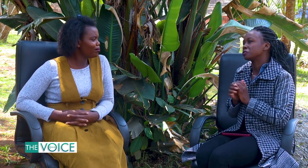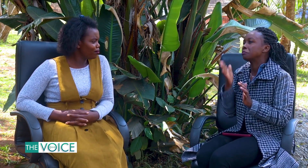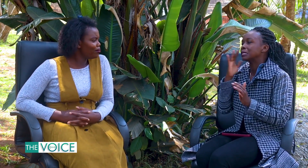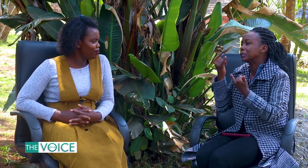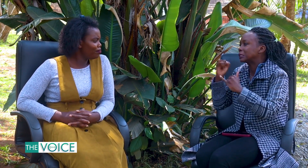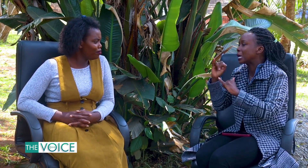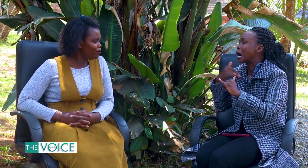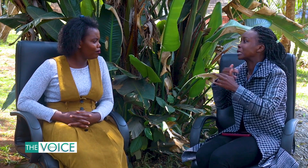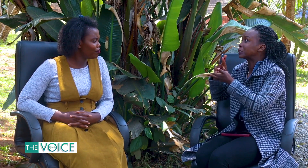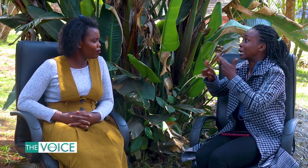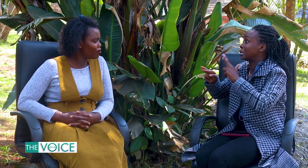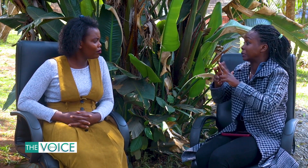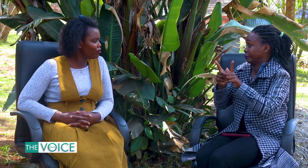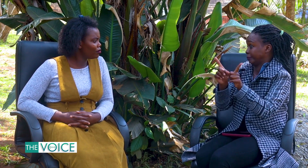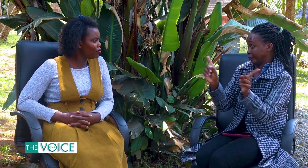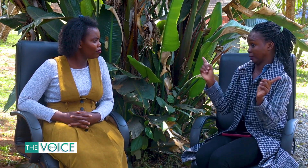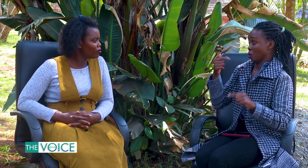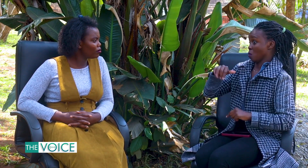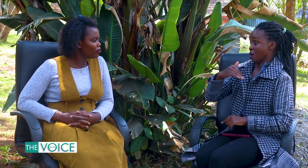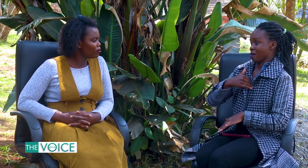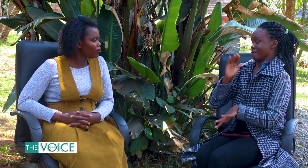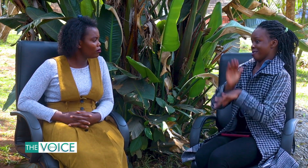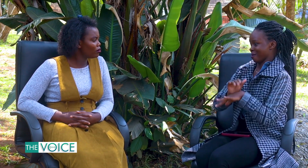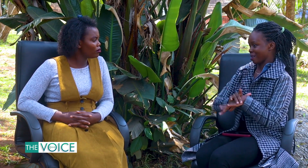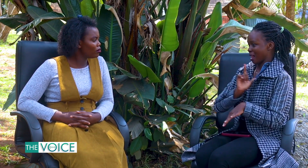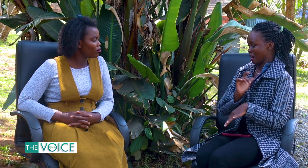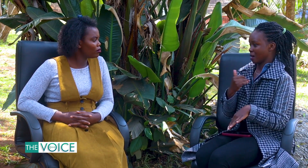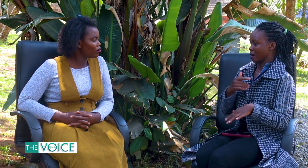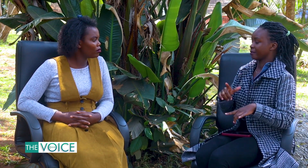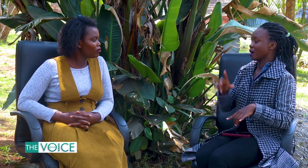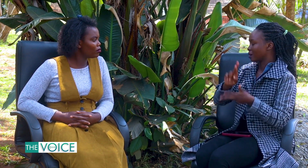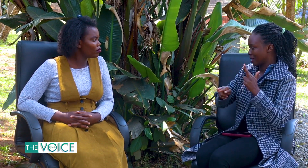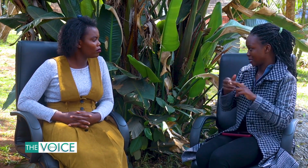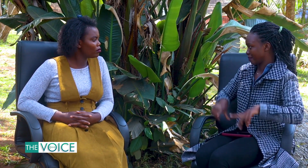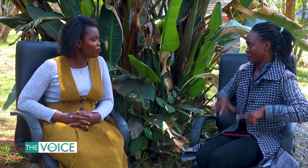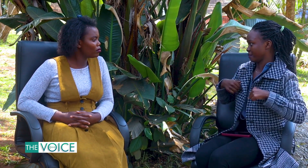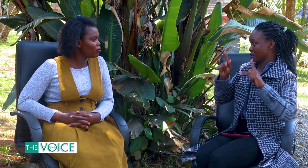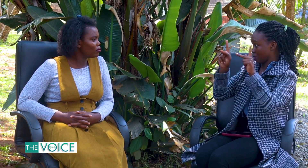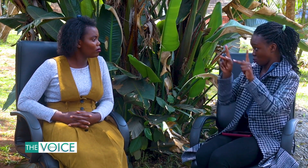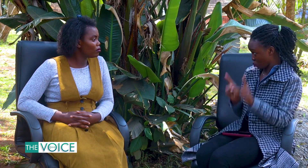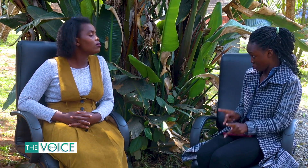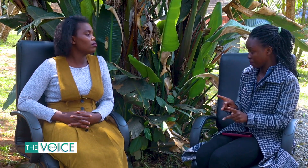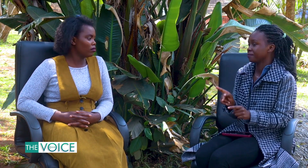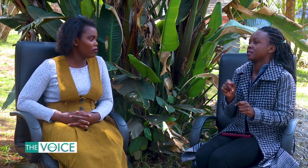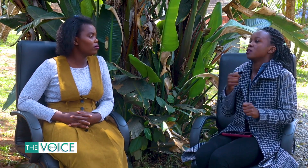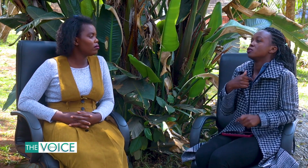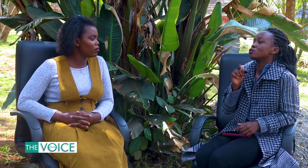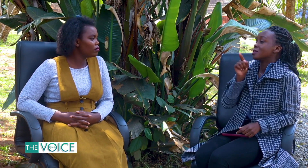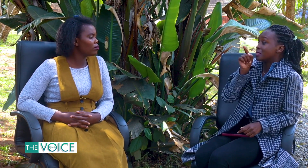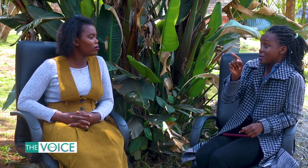even where to start. But I was lucky to have a relative who actually lived in Kisumu, and